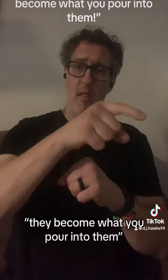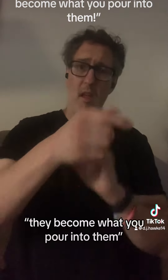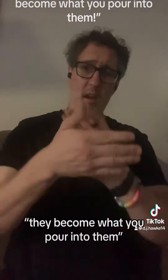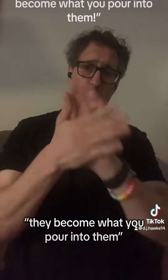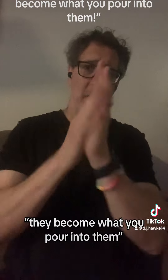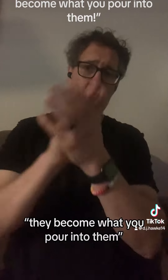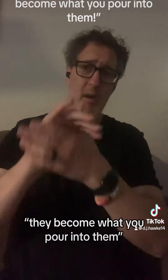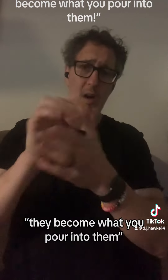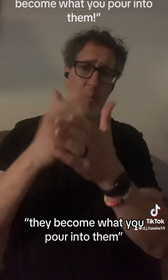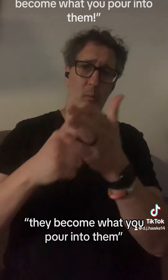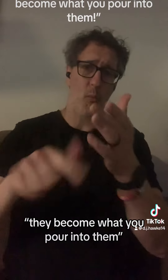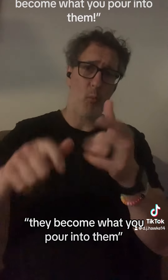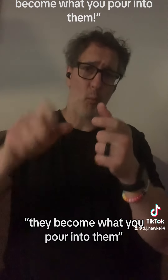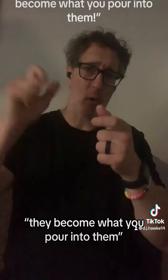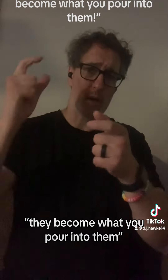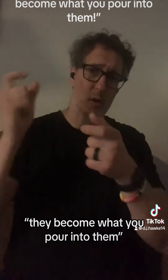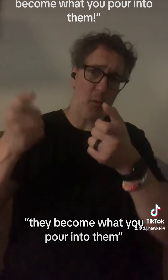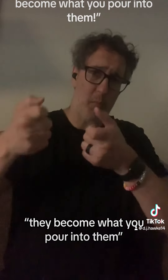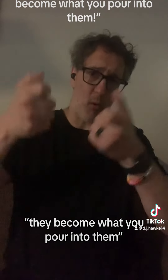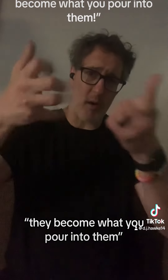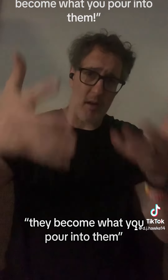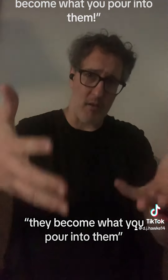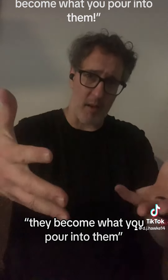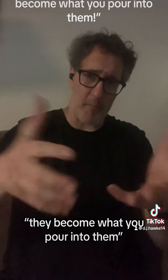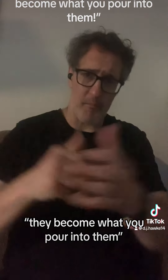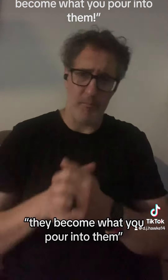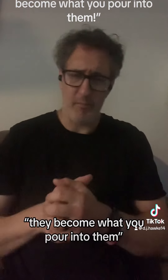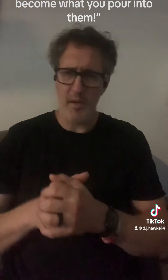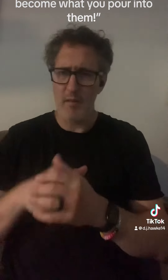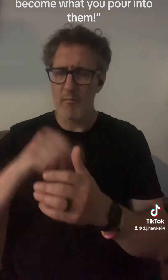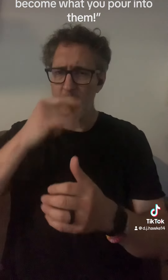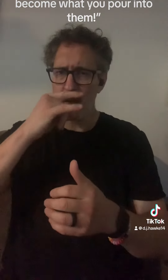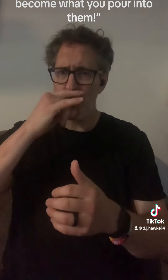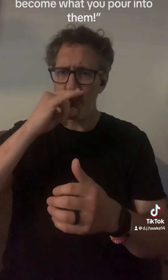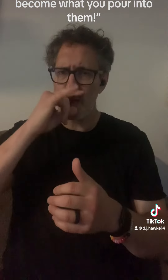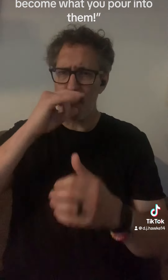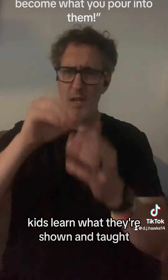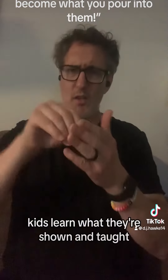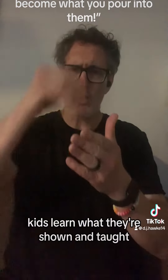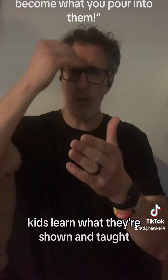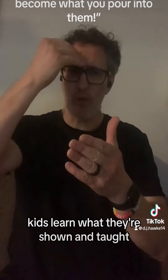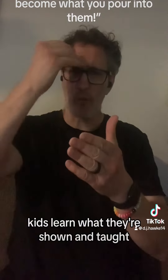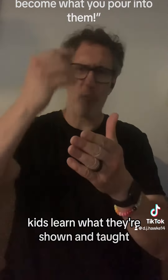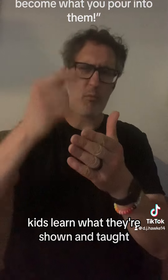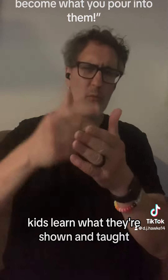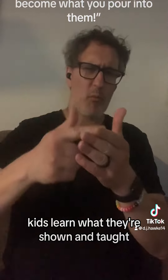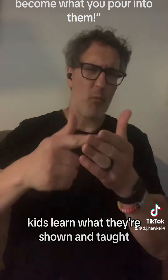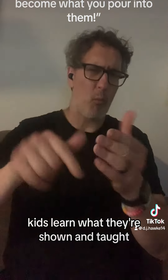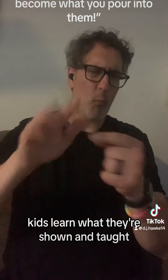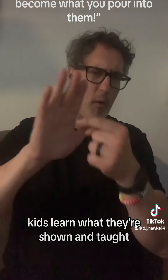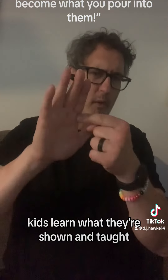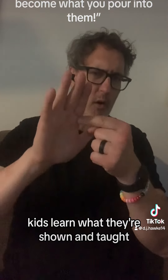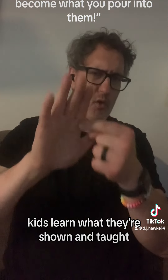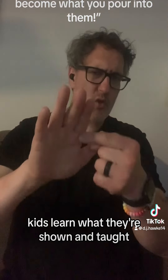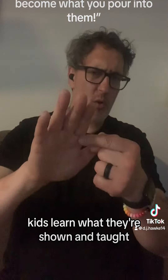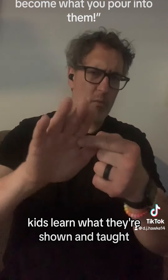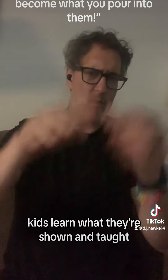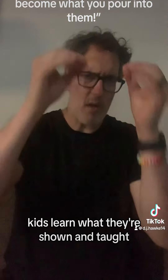They become what you pour into them. Kids learn what they are shown